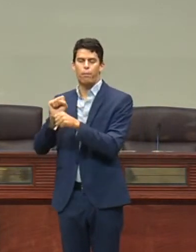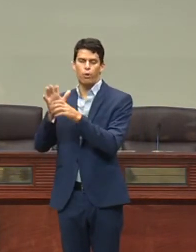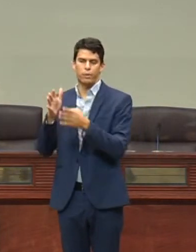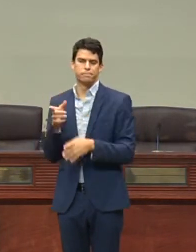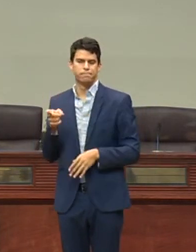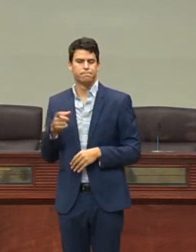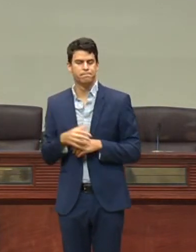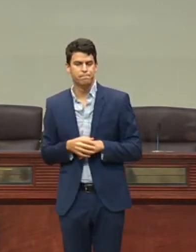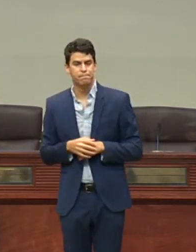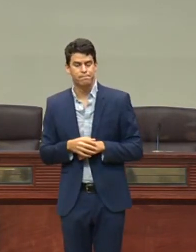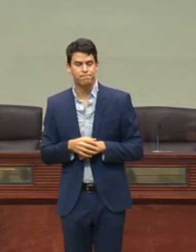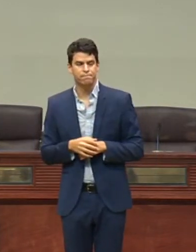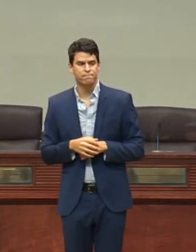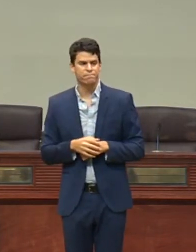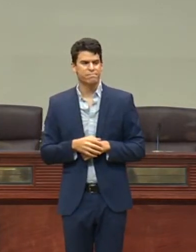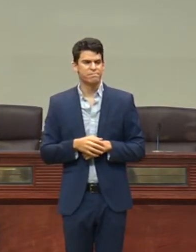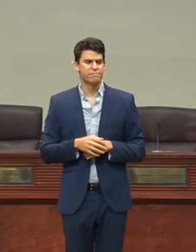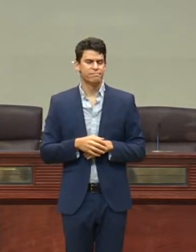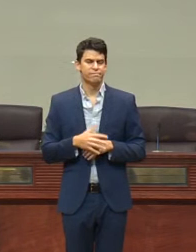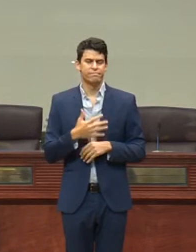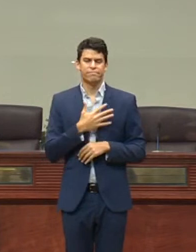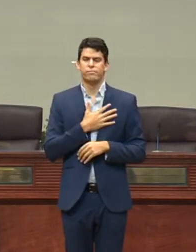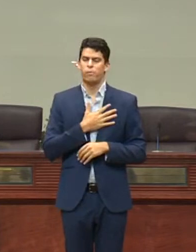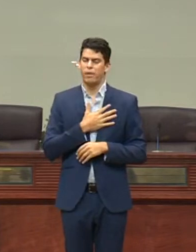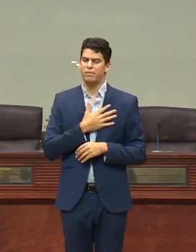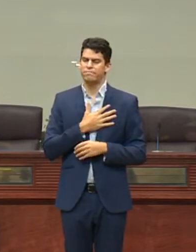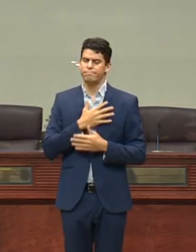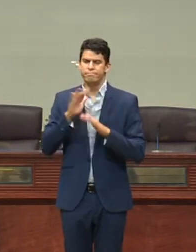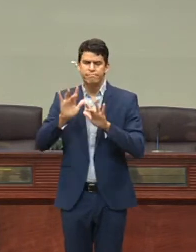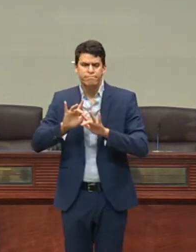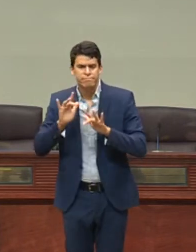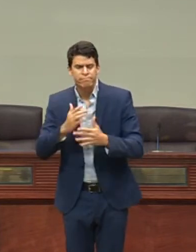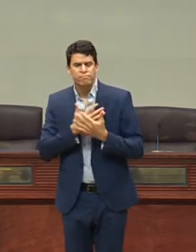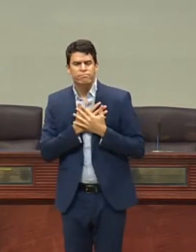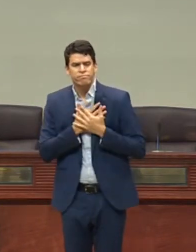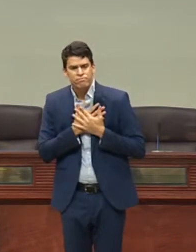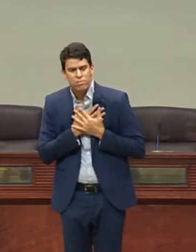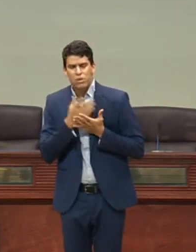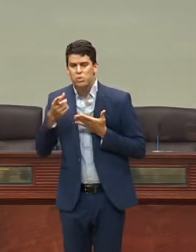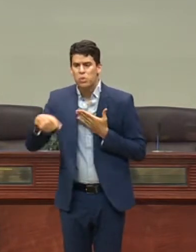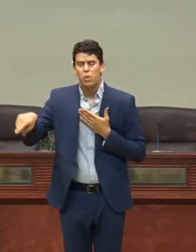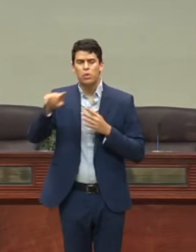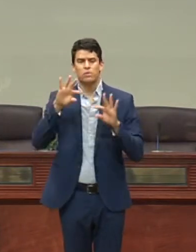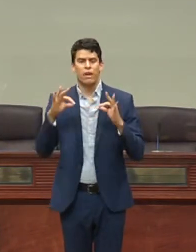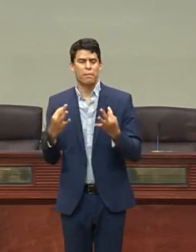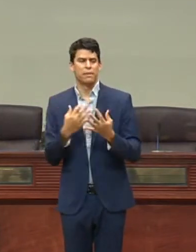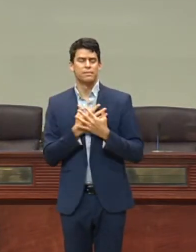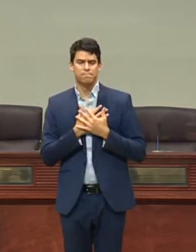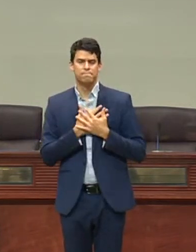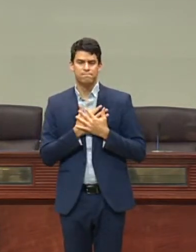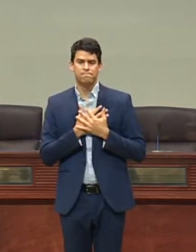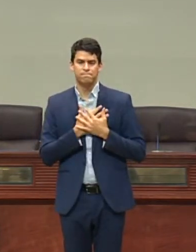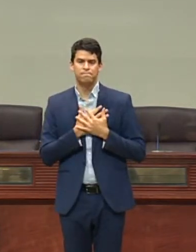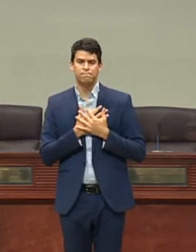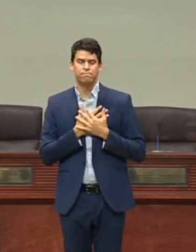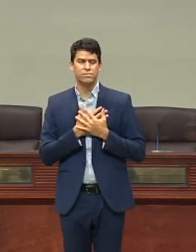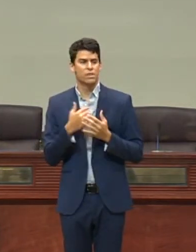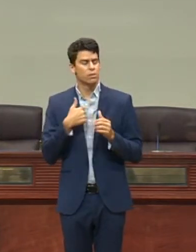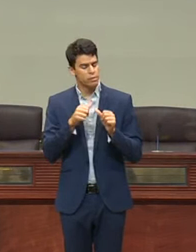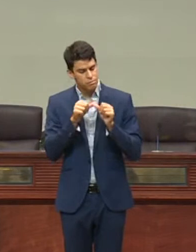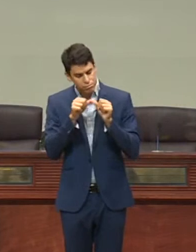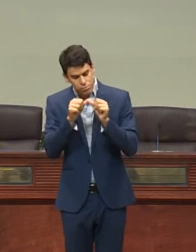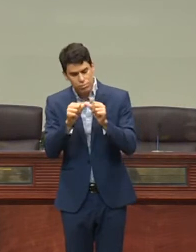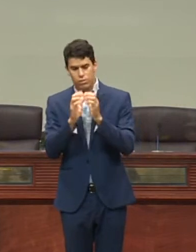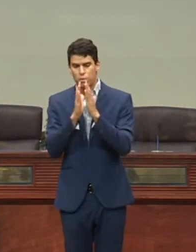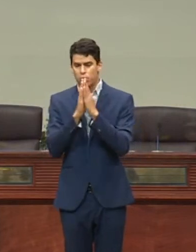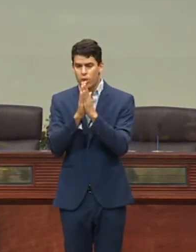Certainly, my condolences goes out to those families, and we continue to pray for them